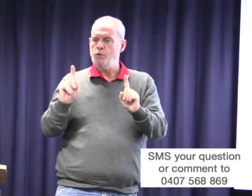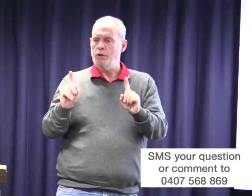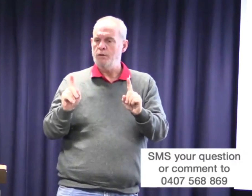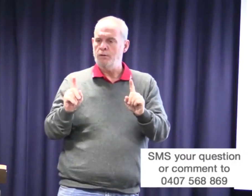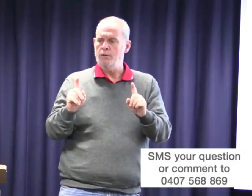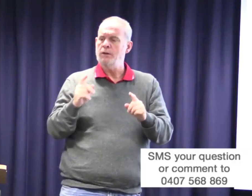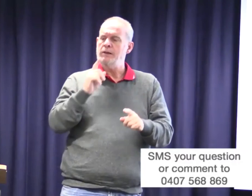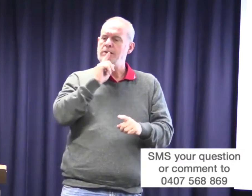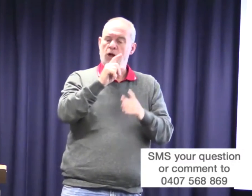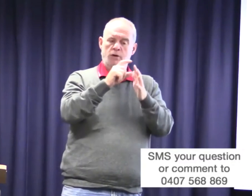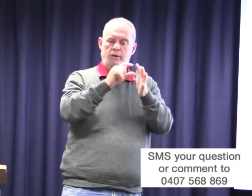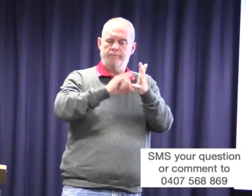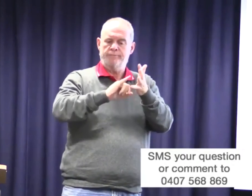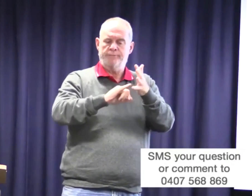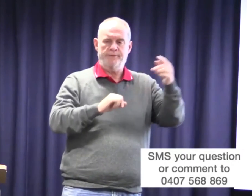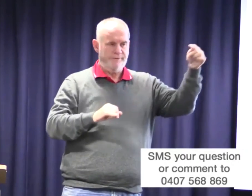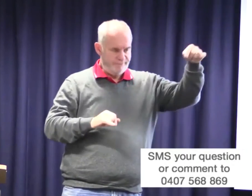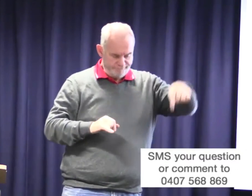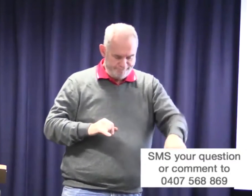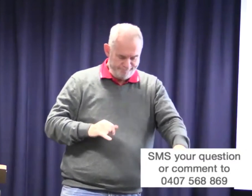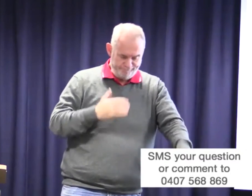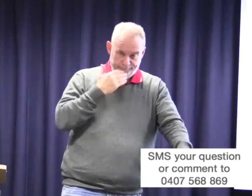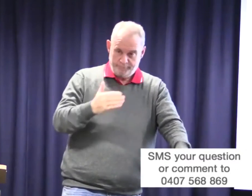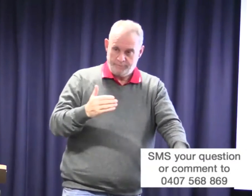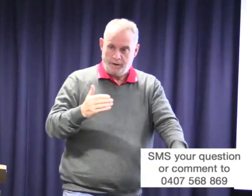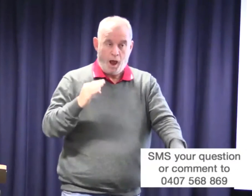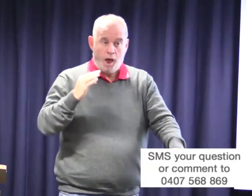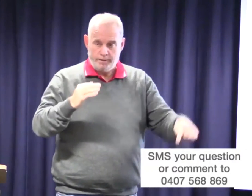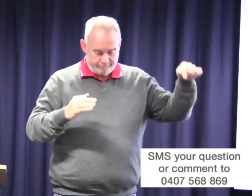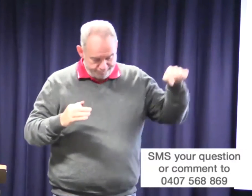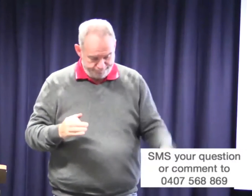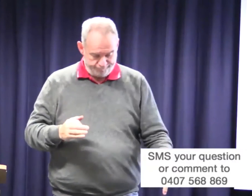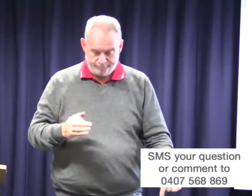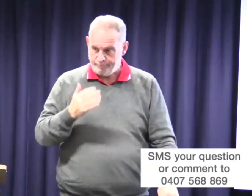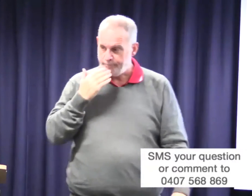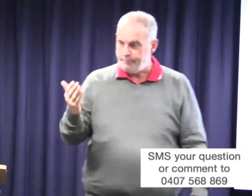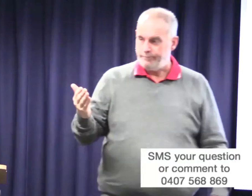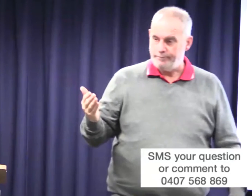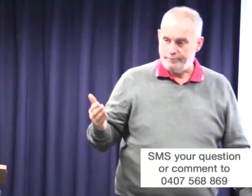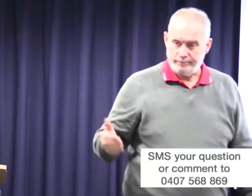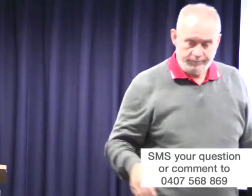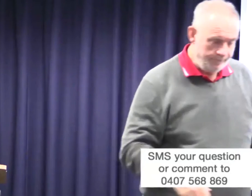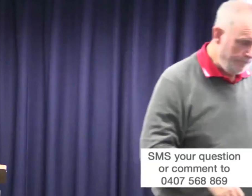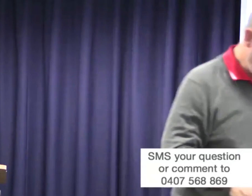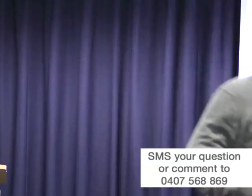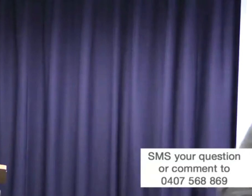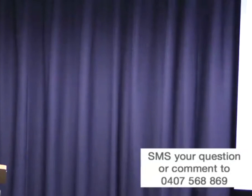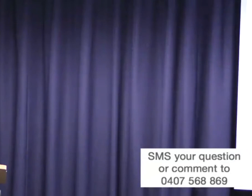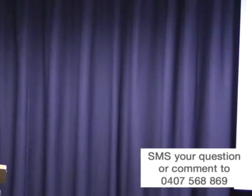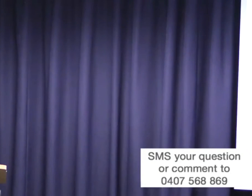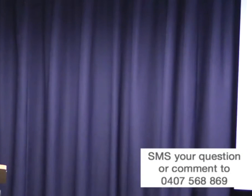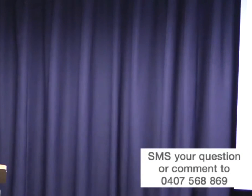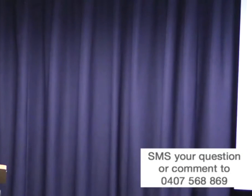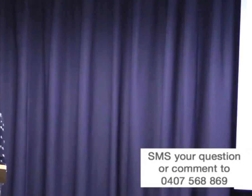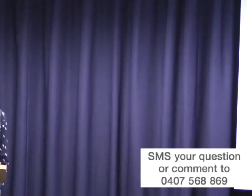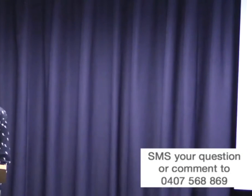need support for our interpreters, and I think the best thing is to get DSS in here to